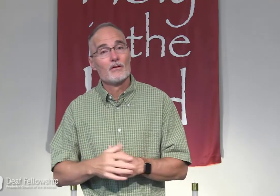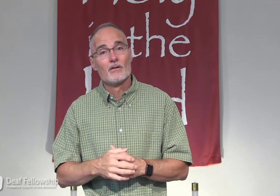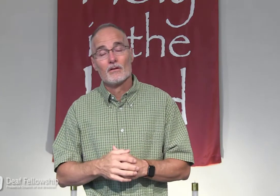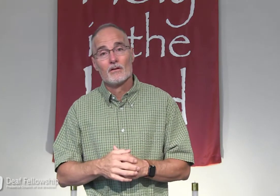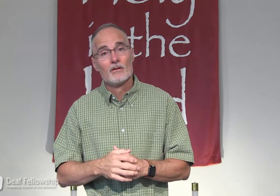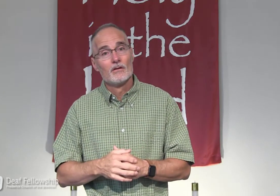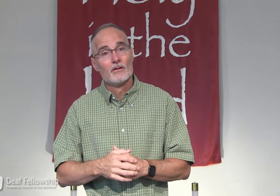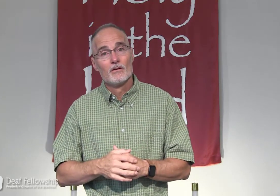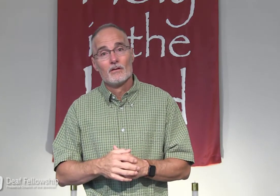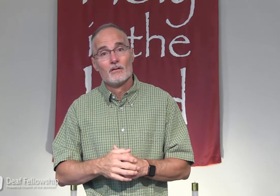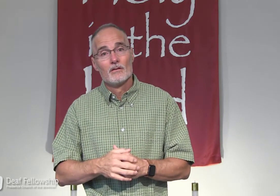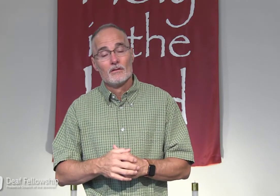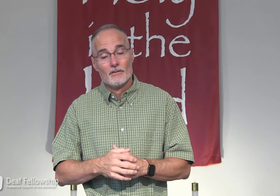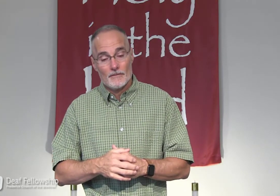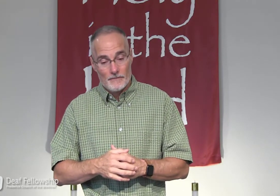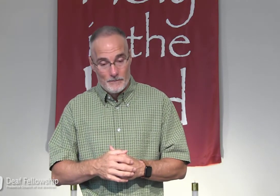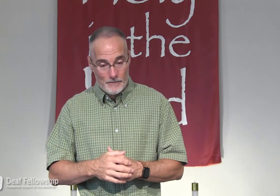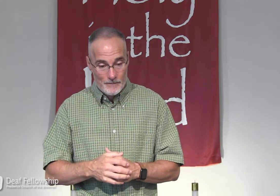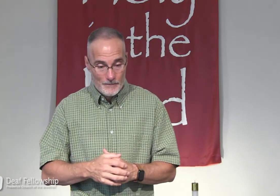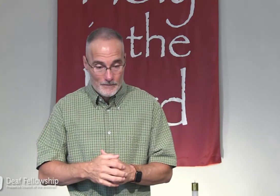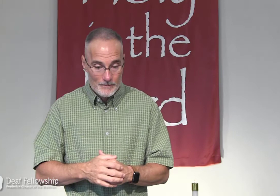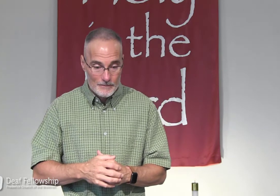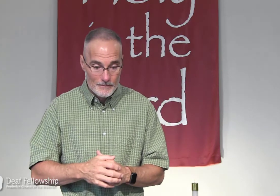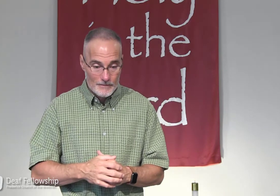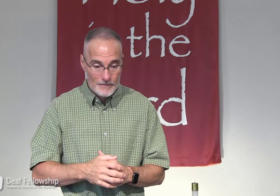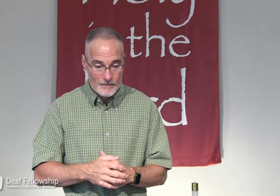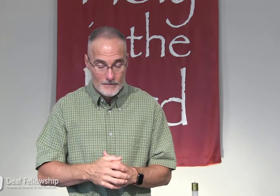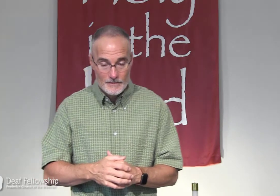And the truth is just too painful.